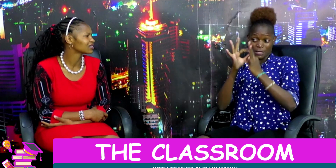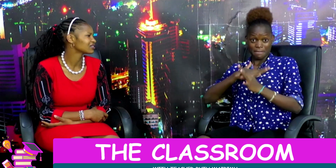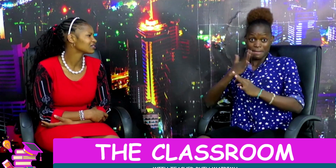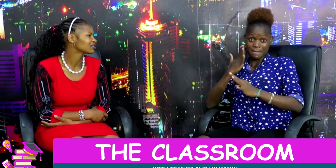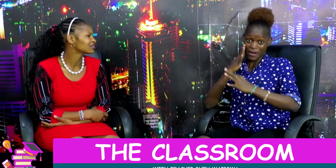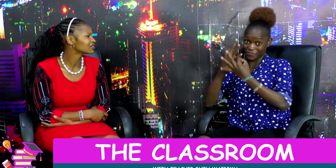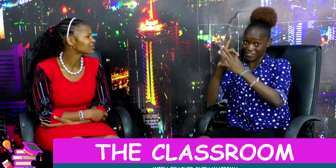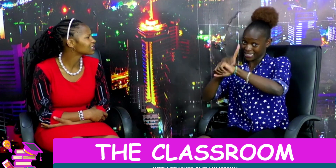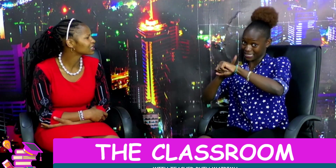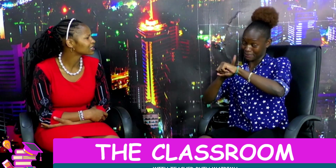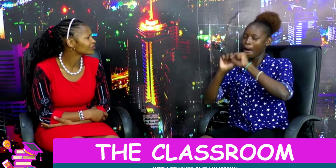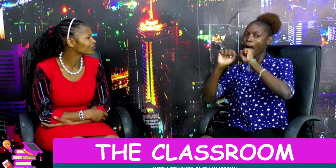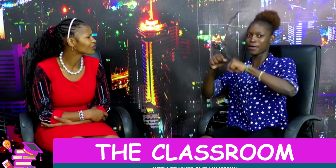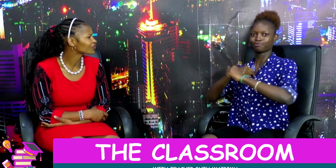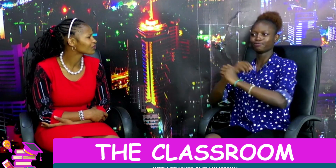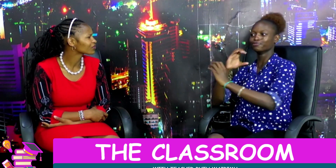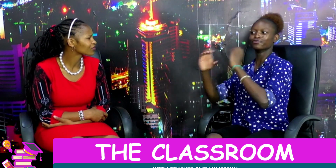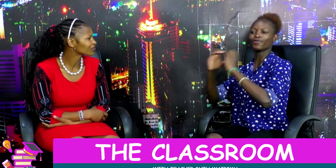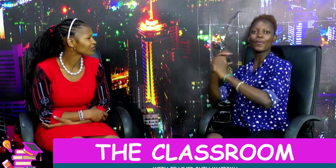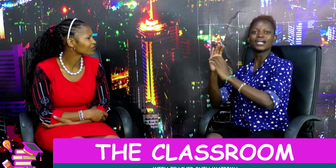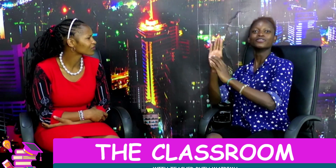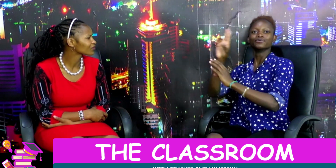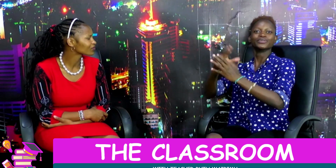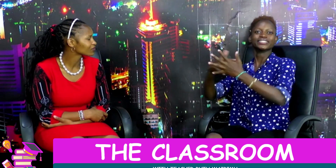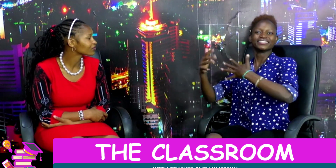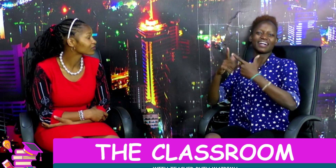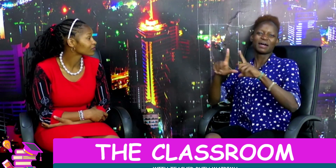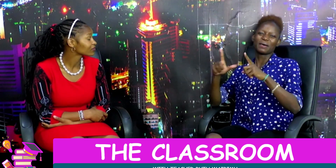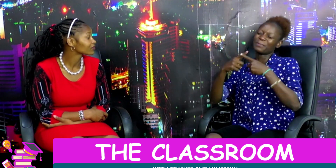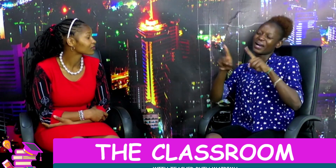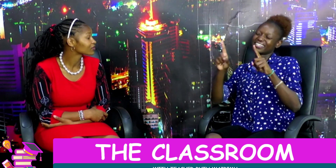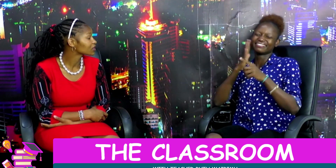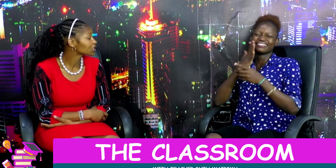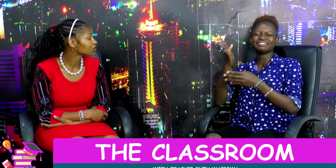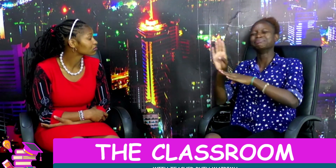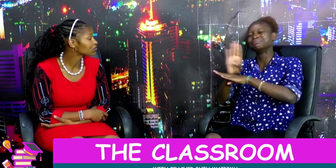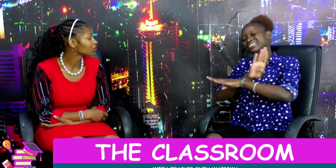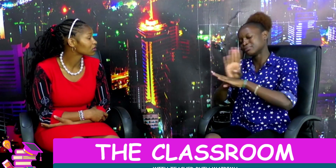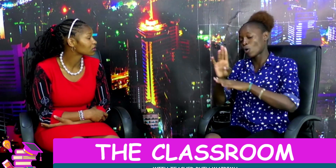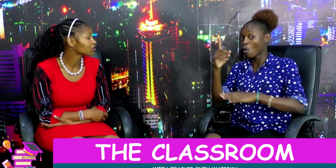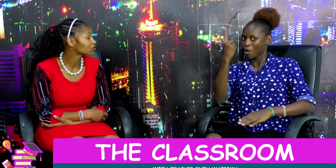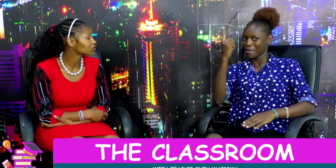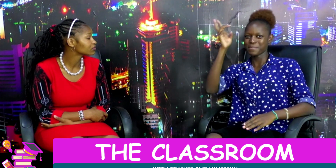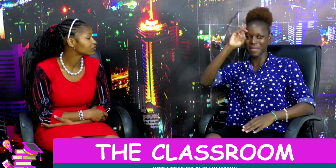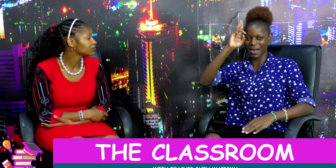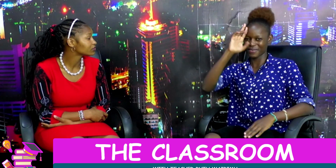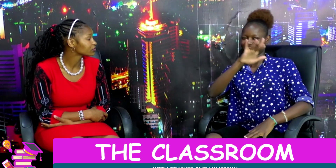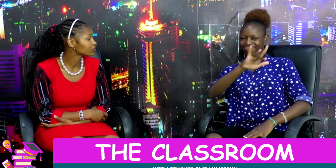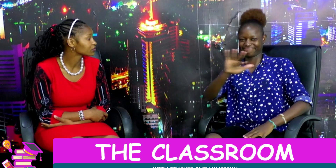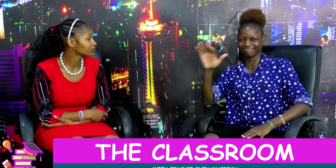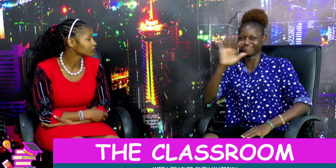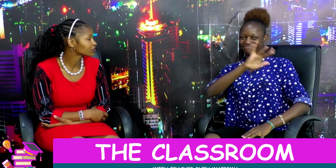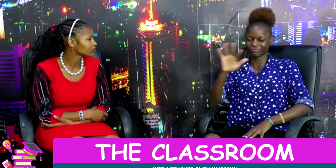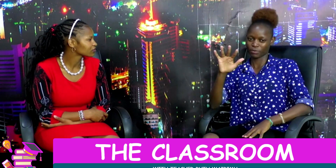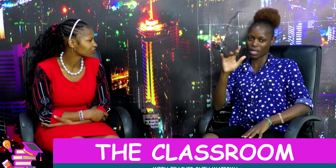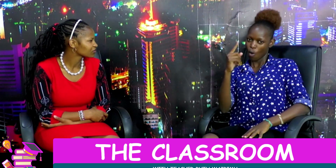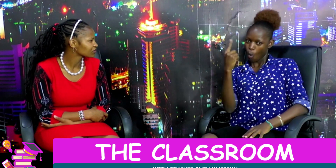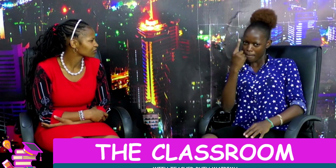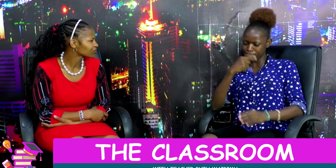very difficult for her because she's always busy, and my mother is always working and always